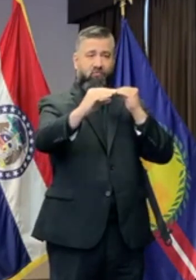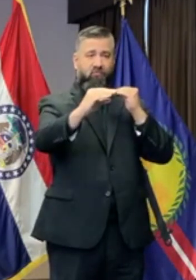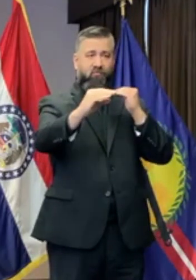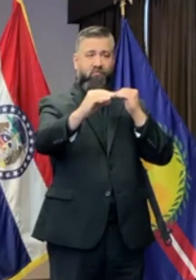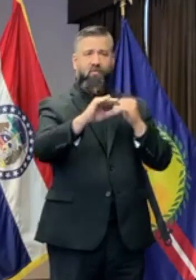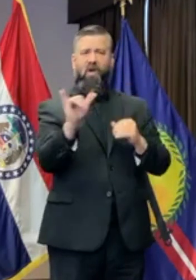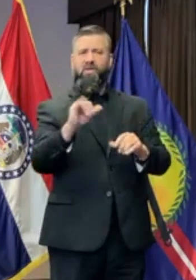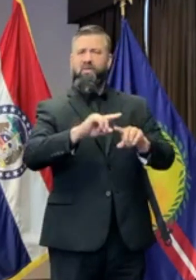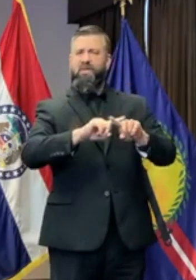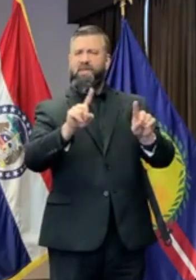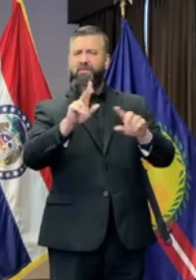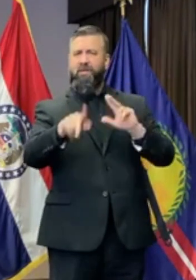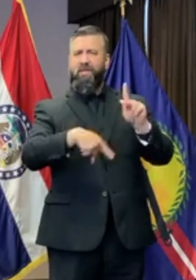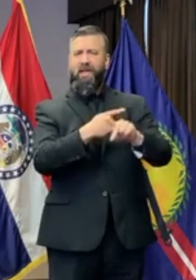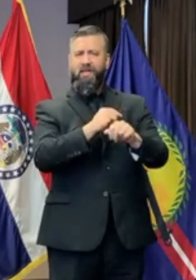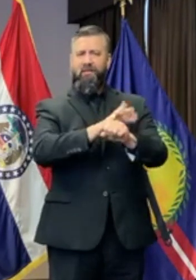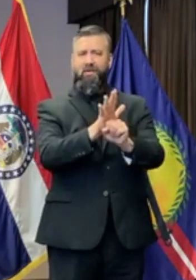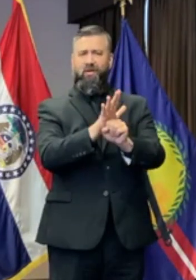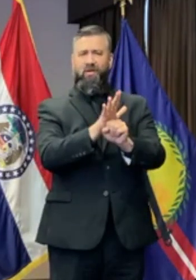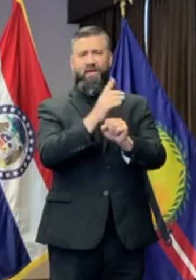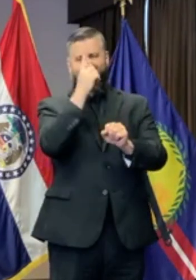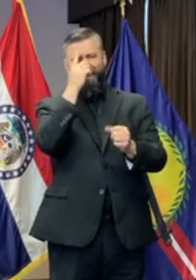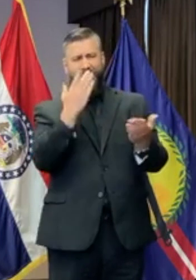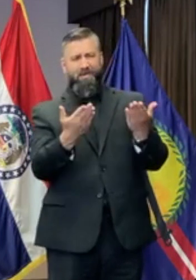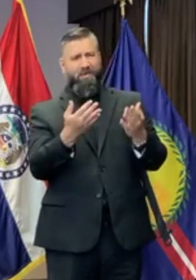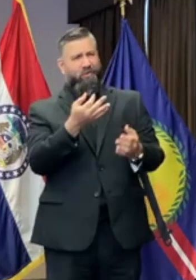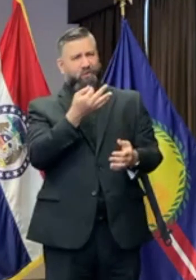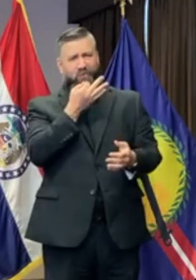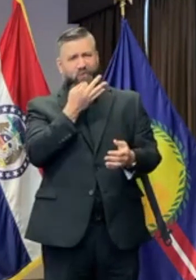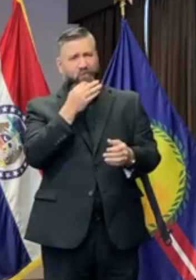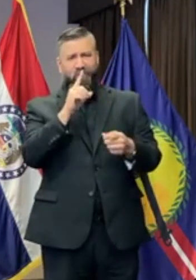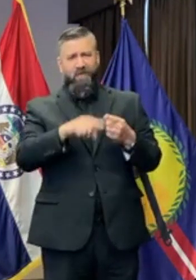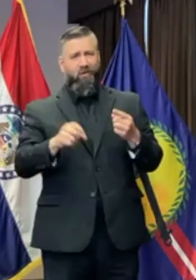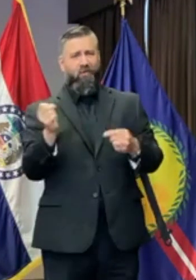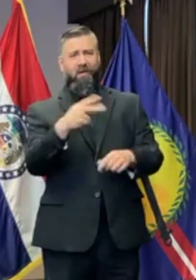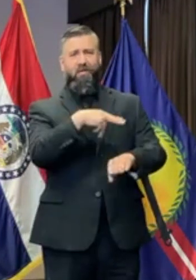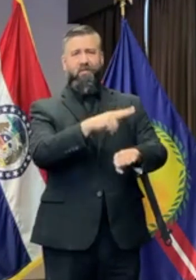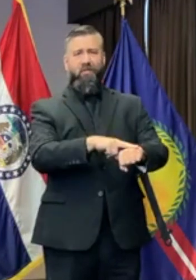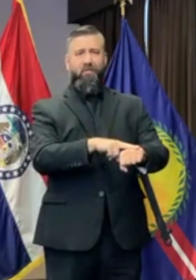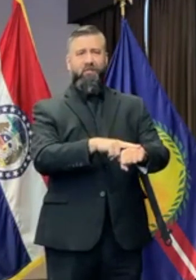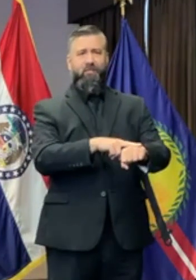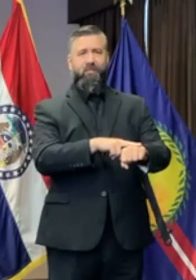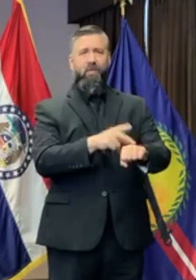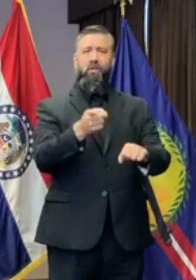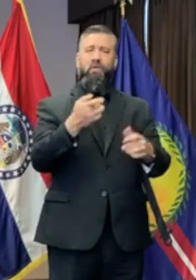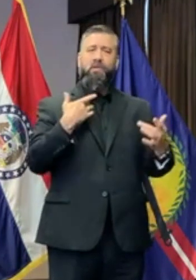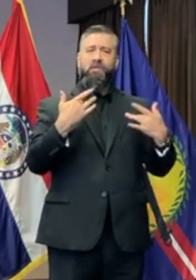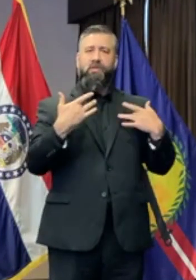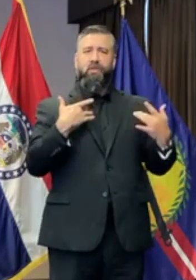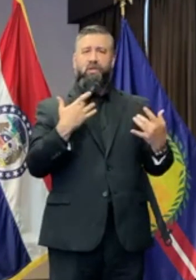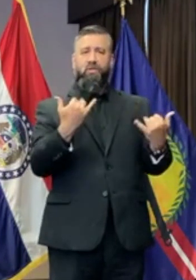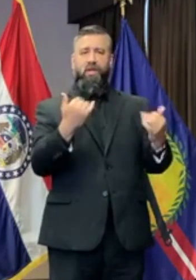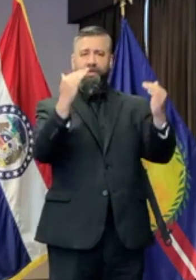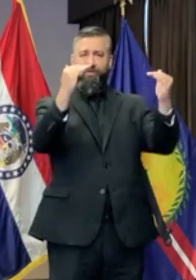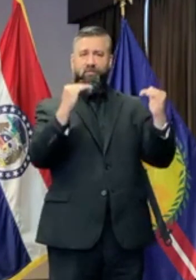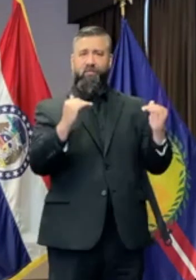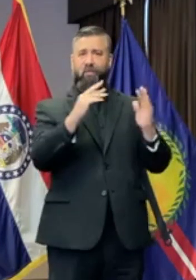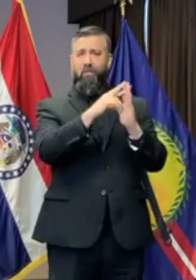variants of the virus, it was too soon to return to normal. Is that a concern that this relaxing of the health orders today comes too